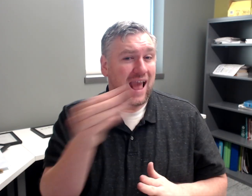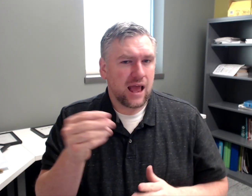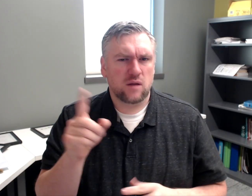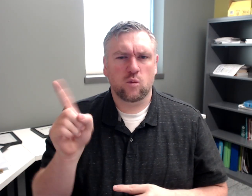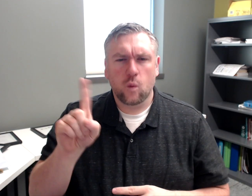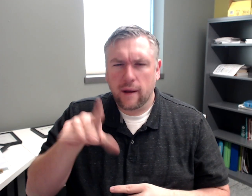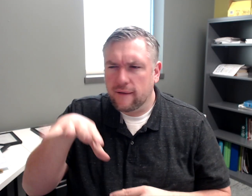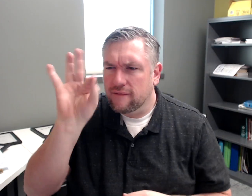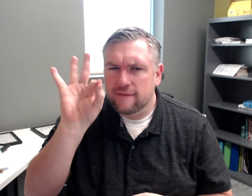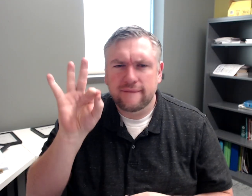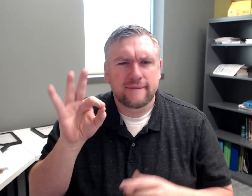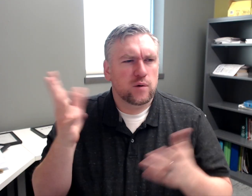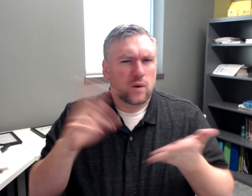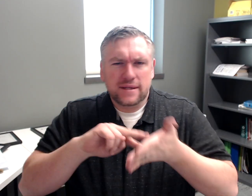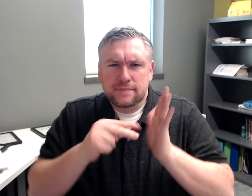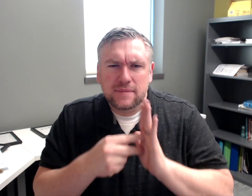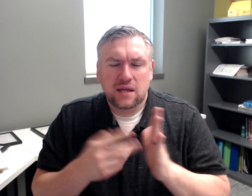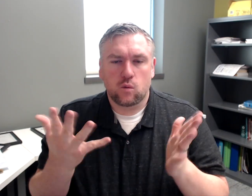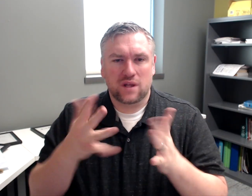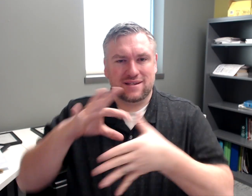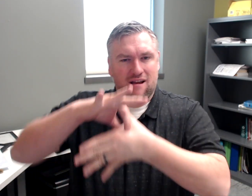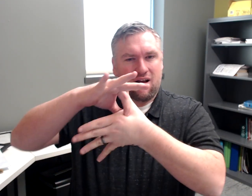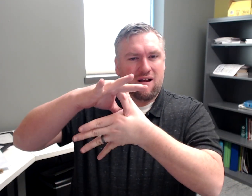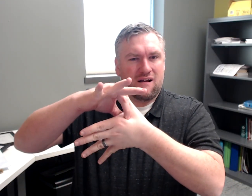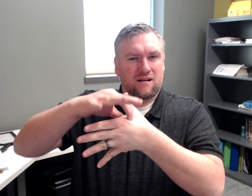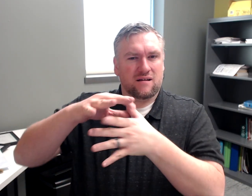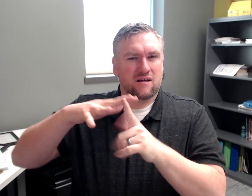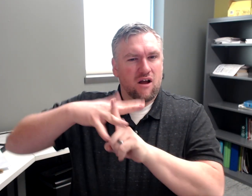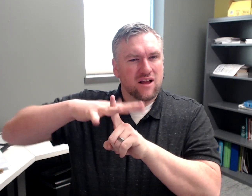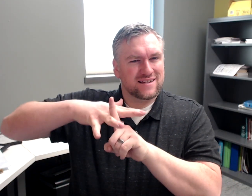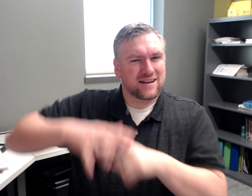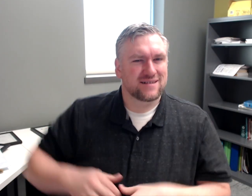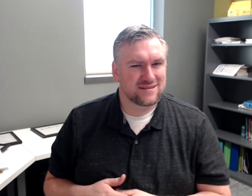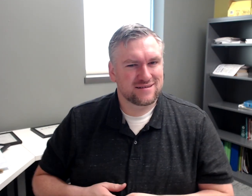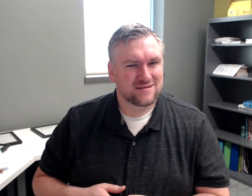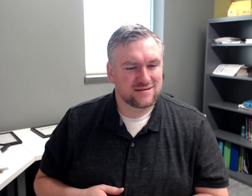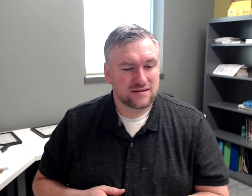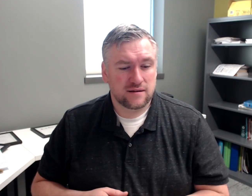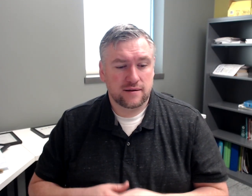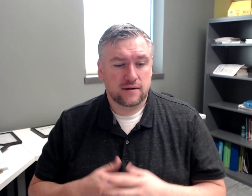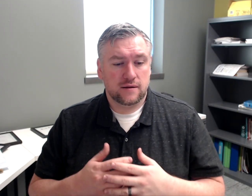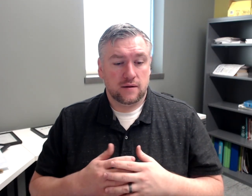the definition, and where did you find it? What are the meaning? What's the context?